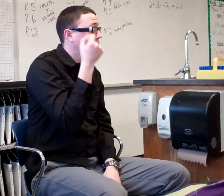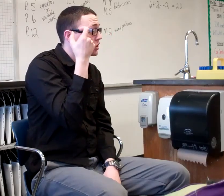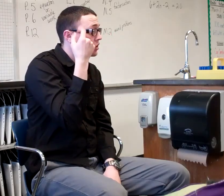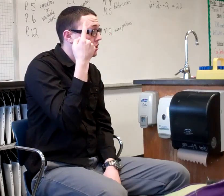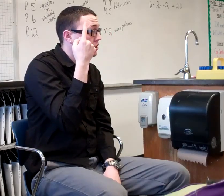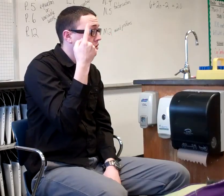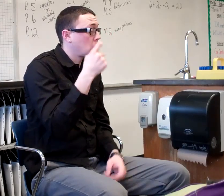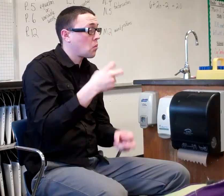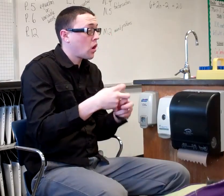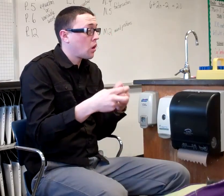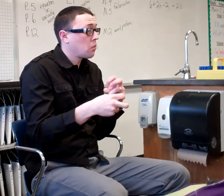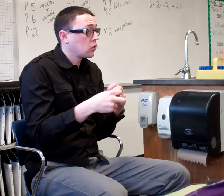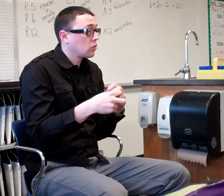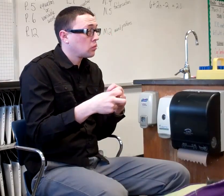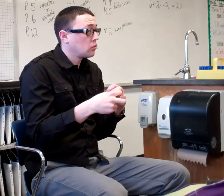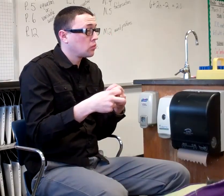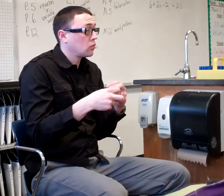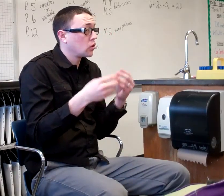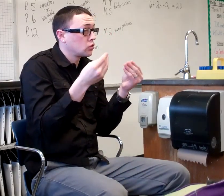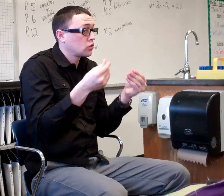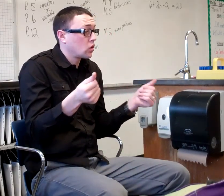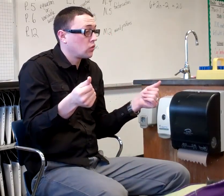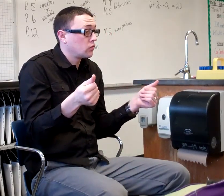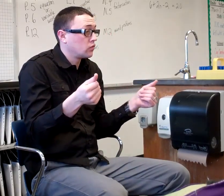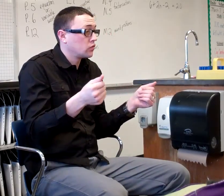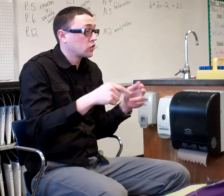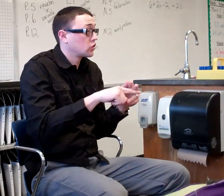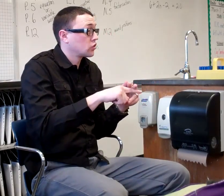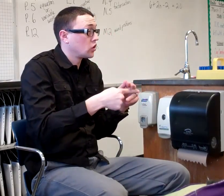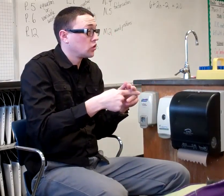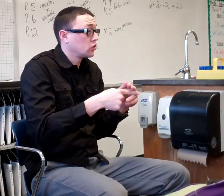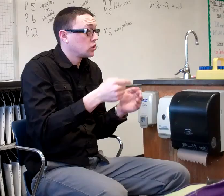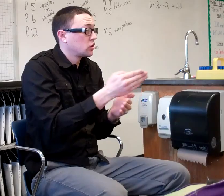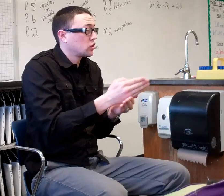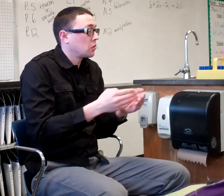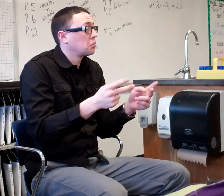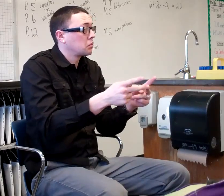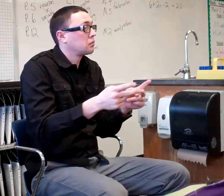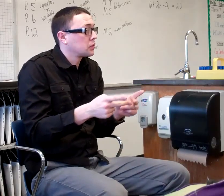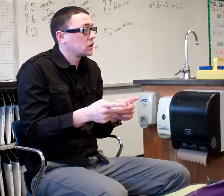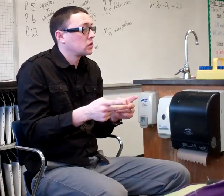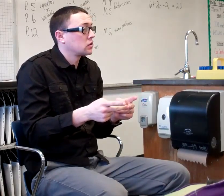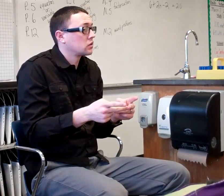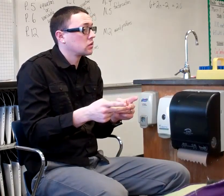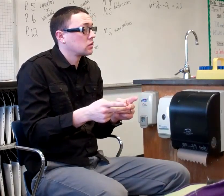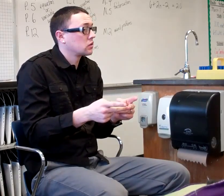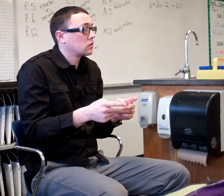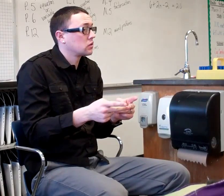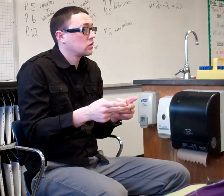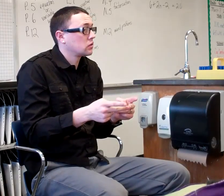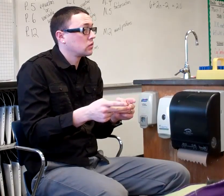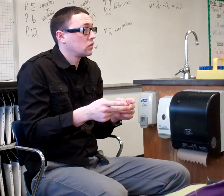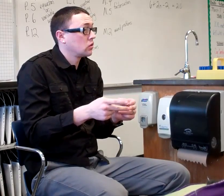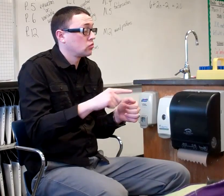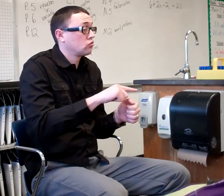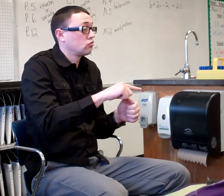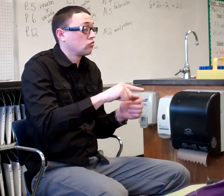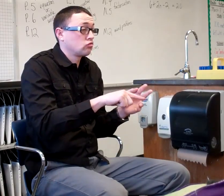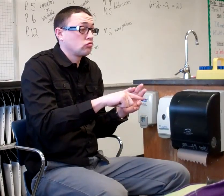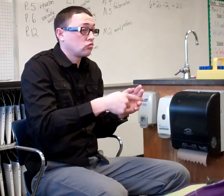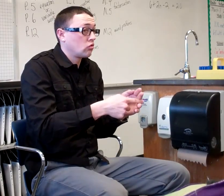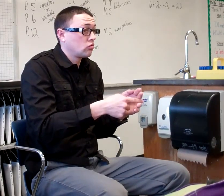takes a beginning point to start someplace. So this is what I try to teach you guys. Start someplace,